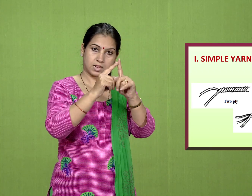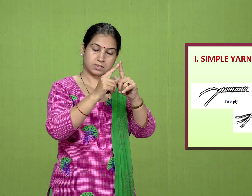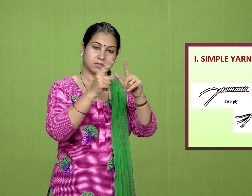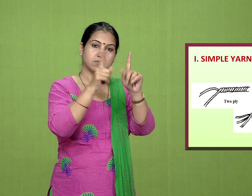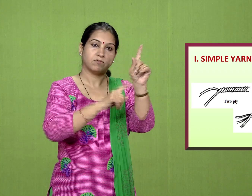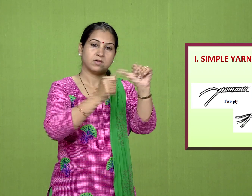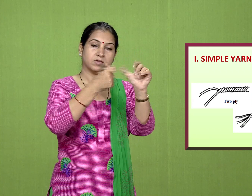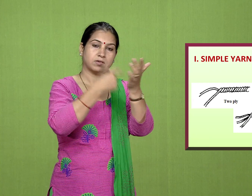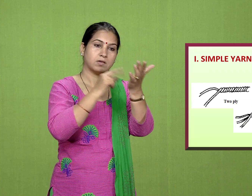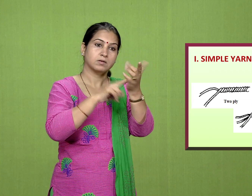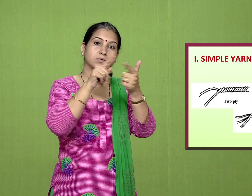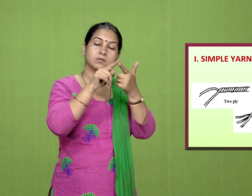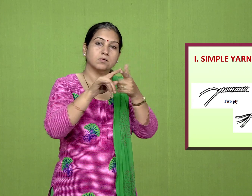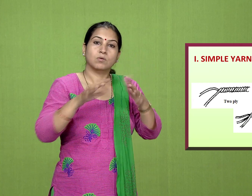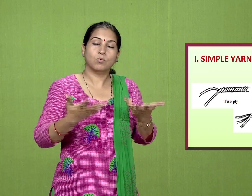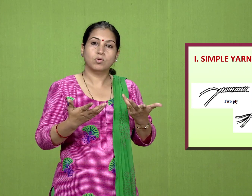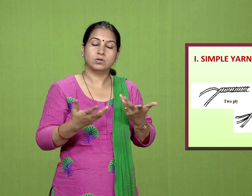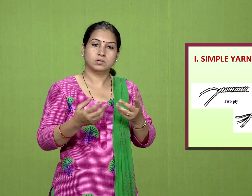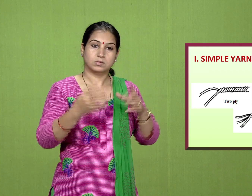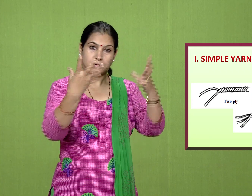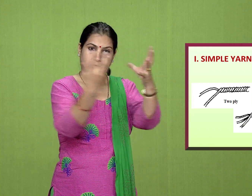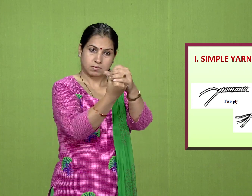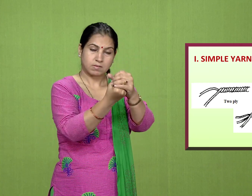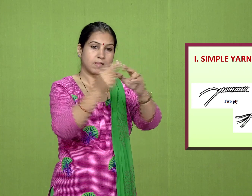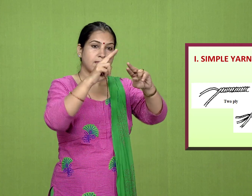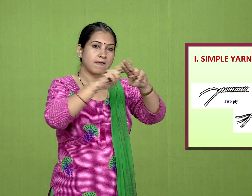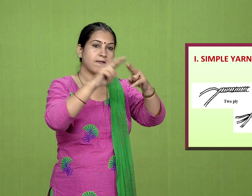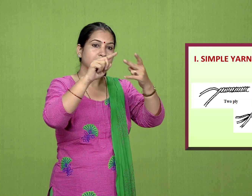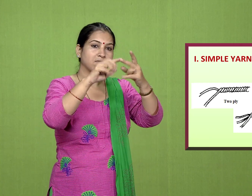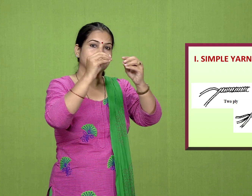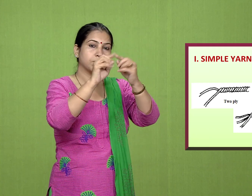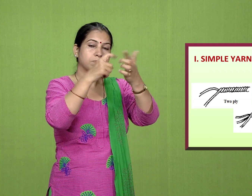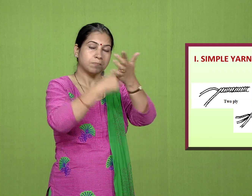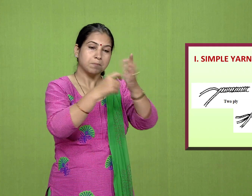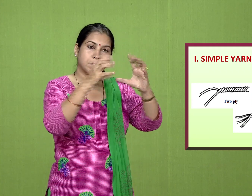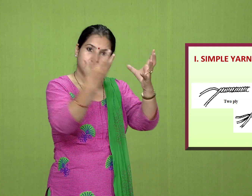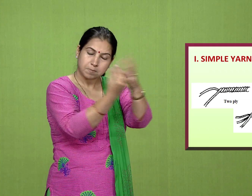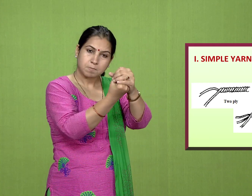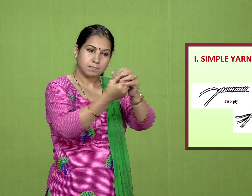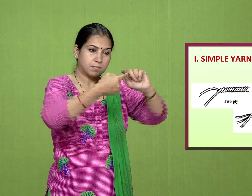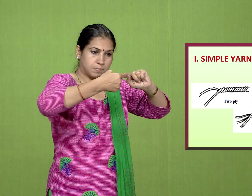that is an assemblage of fibers evenly twisted